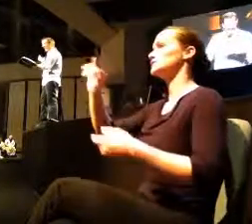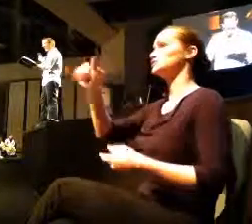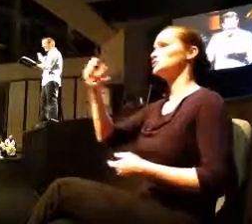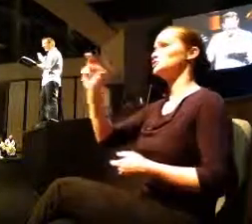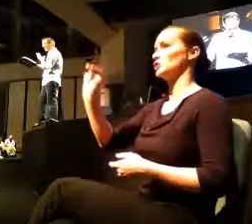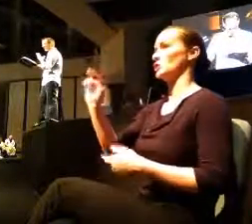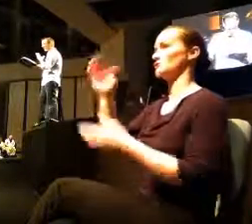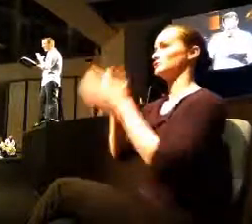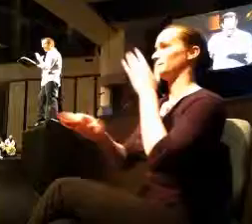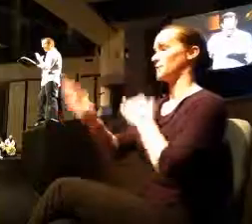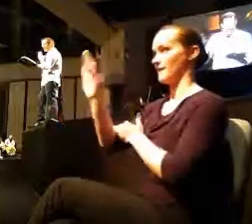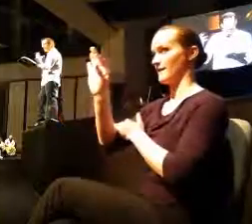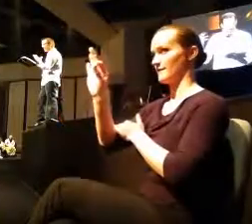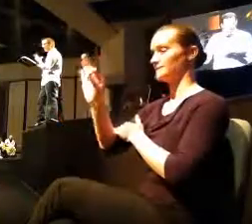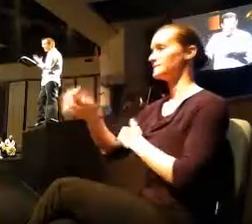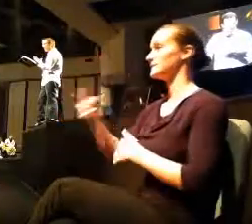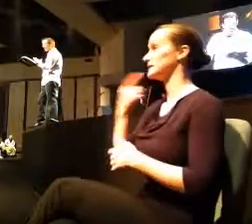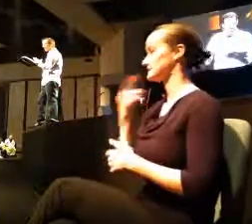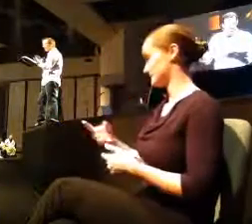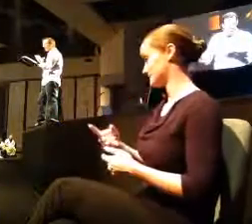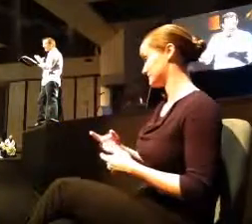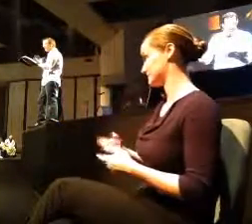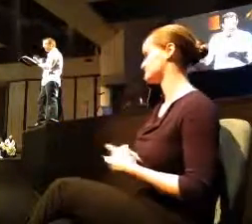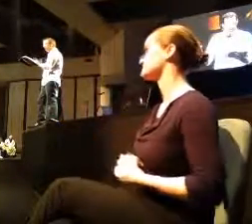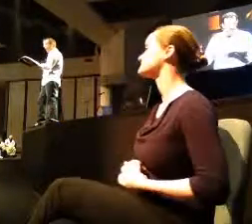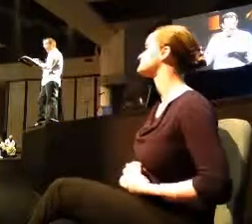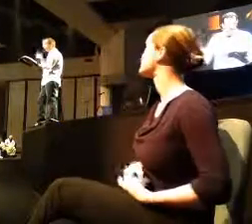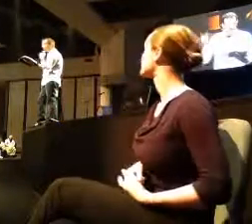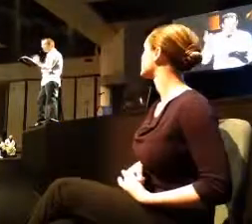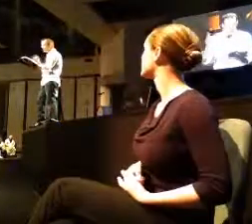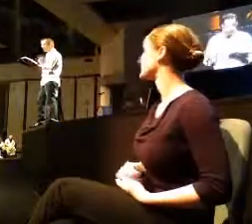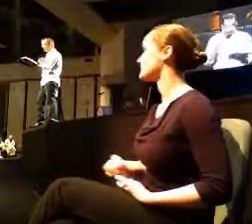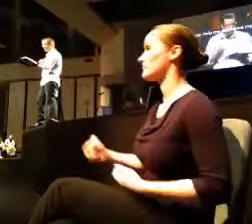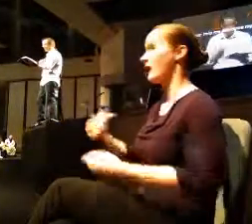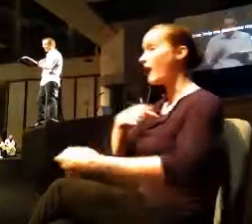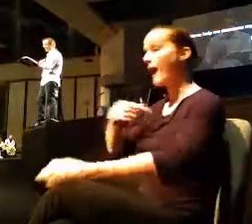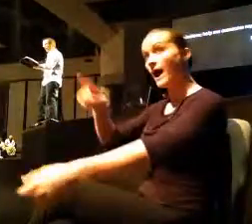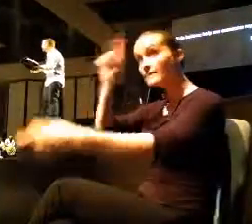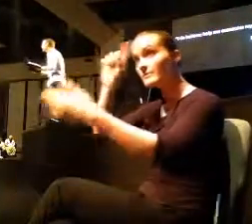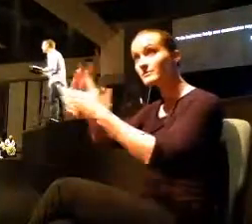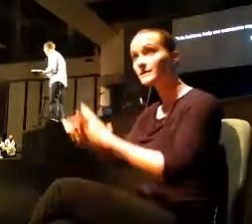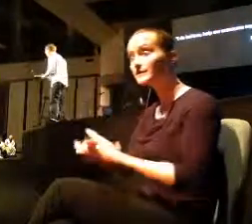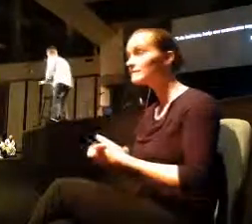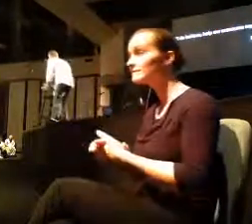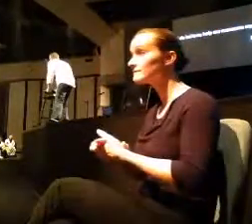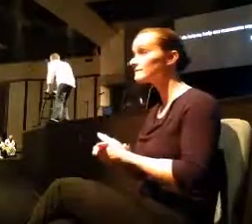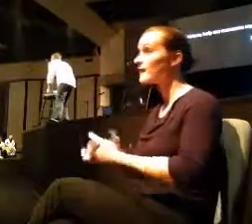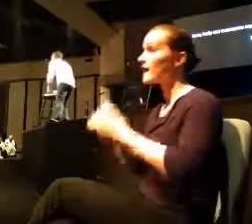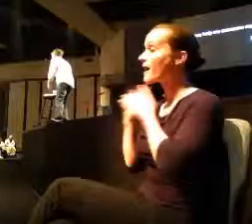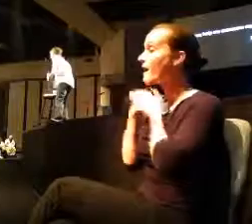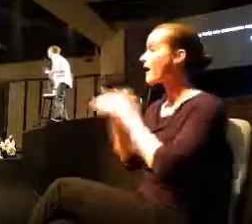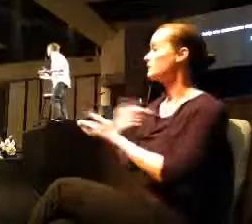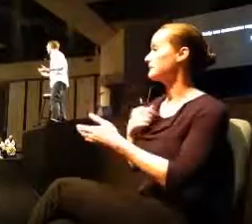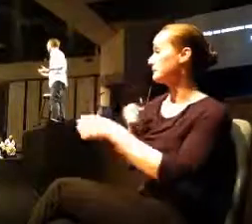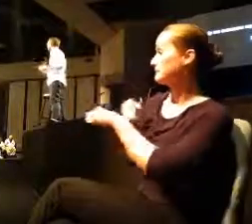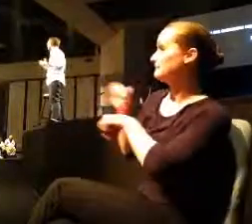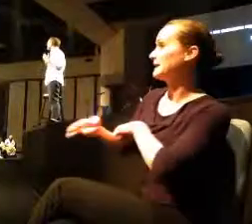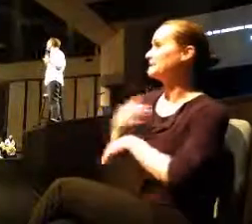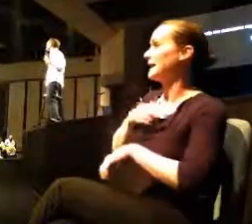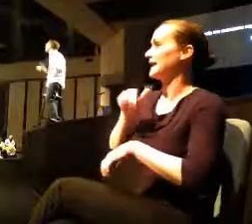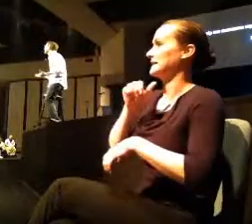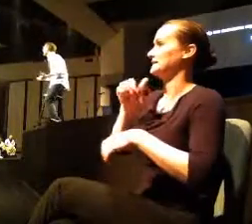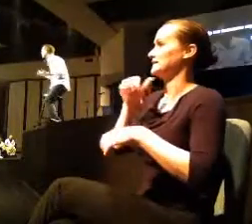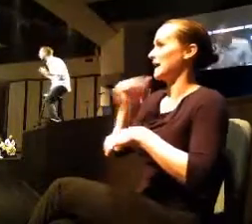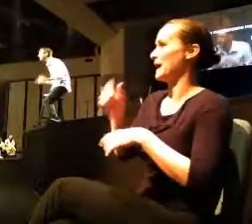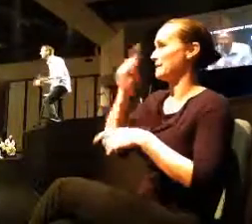9. He says this. Immediately the boy's father exclaimed, I do believe. Help me overcome my unbelief. And you